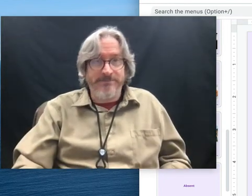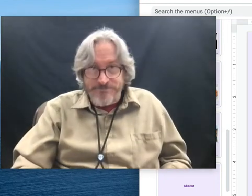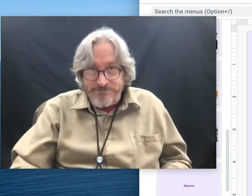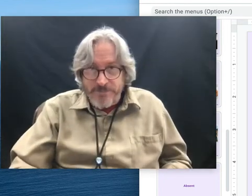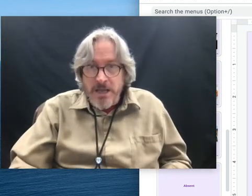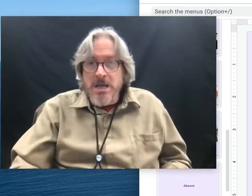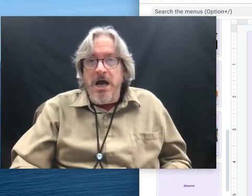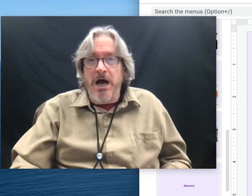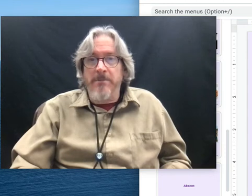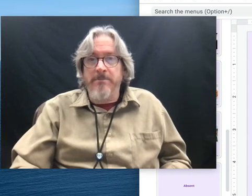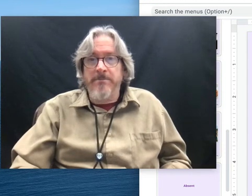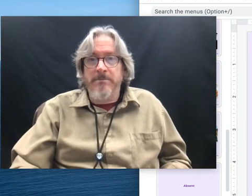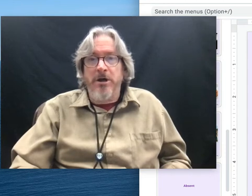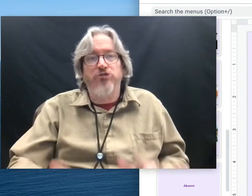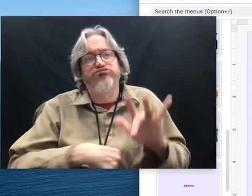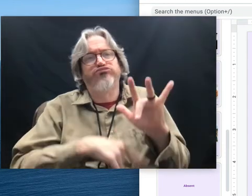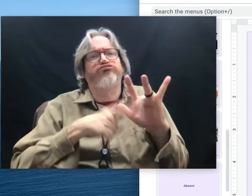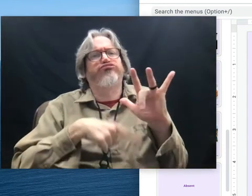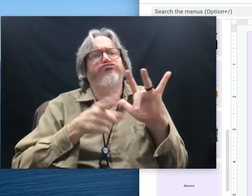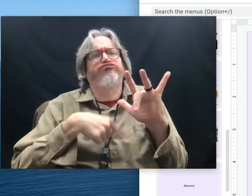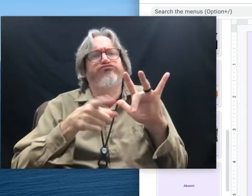Anatomy.